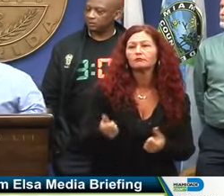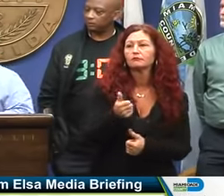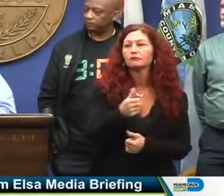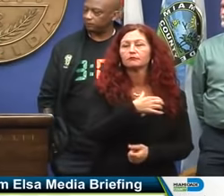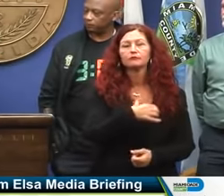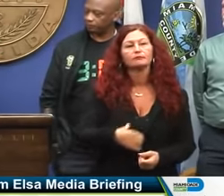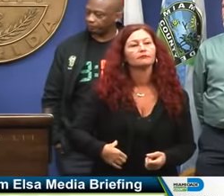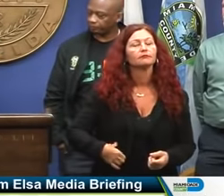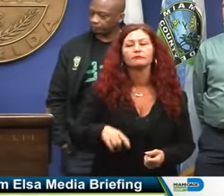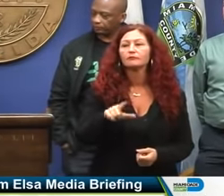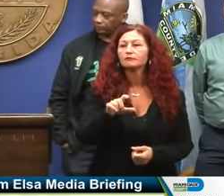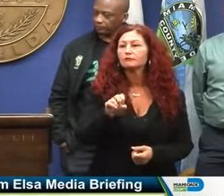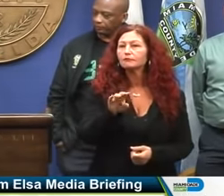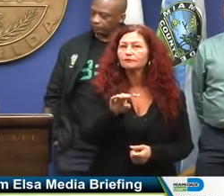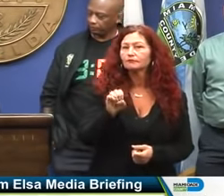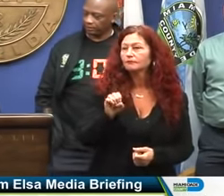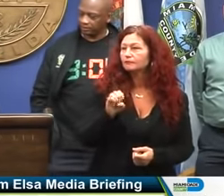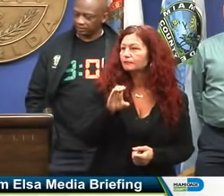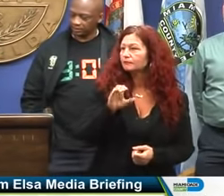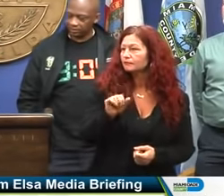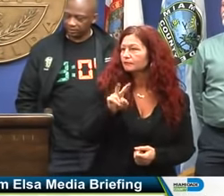Thank you.